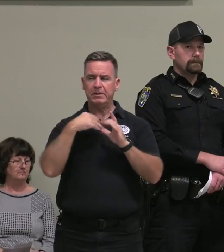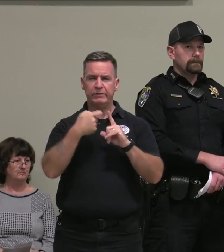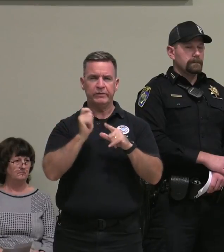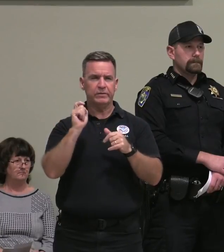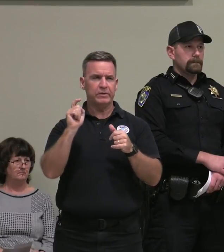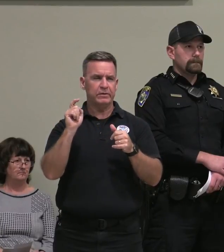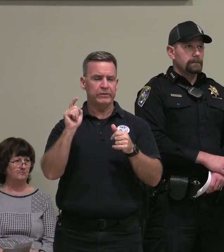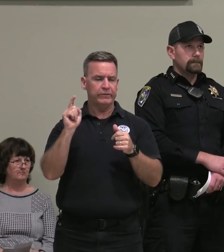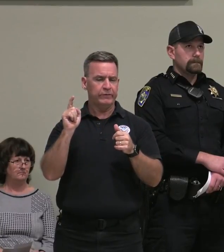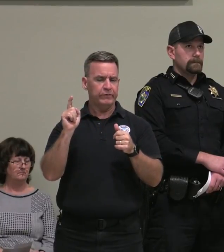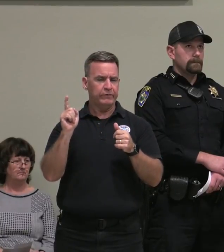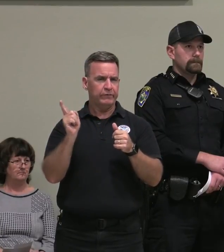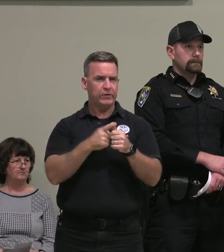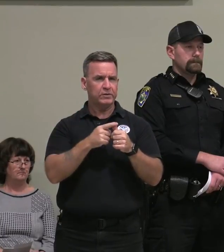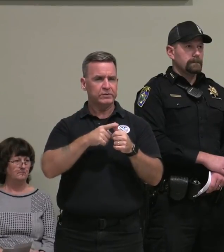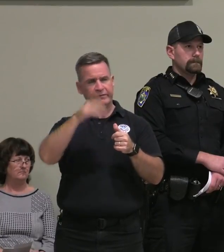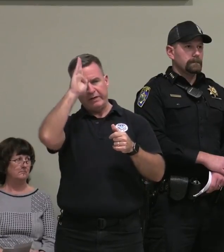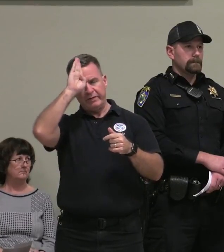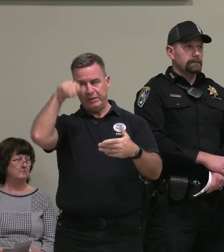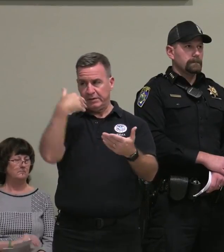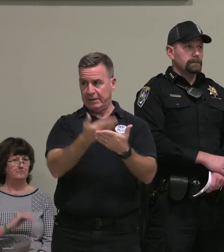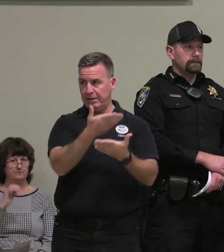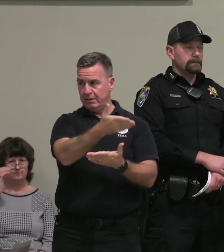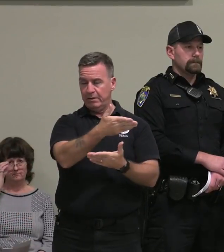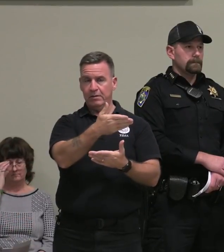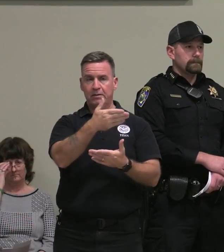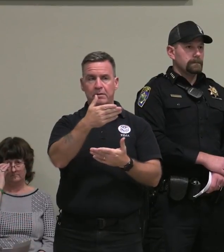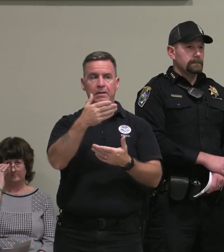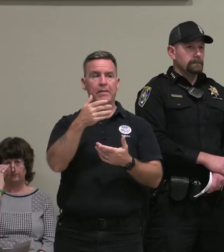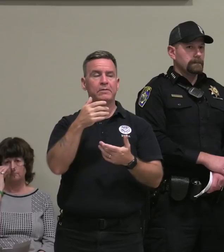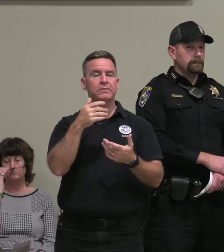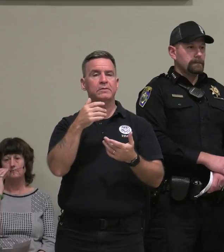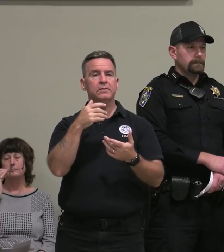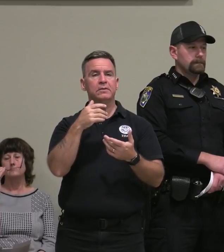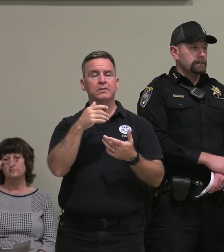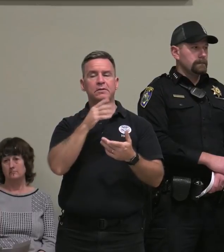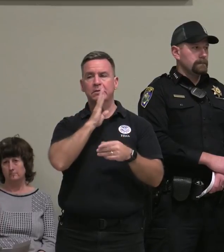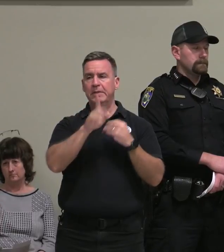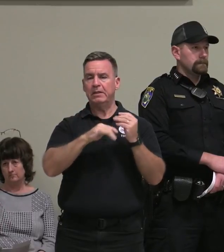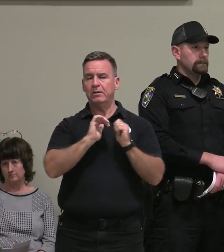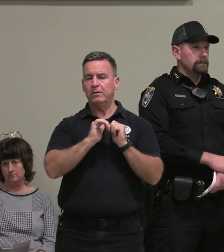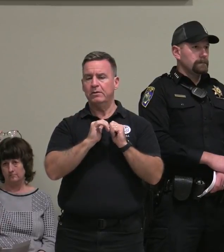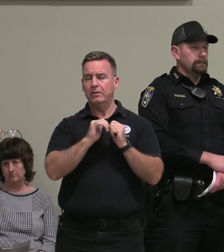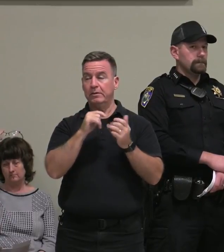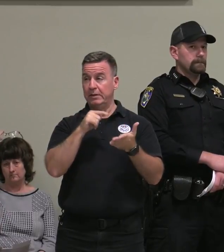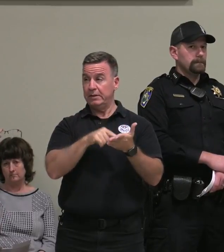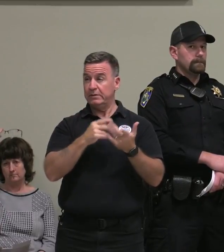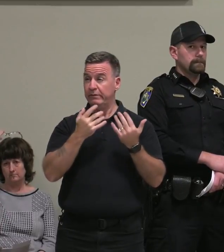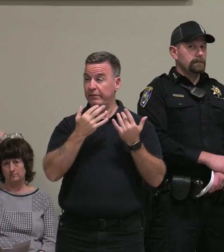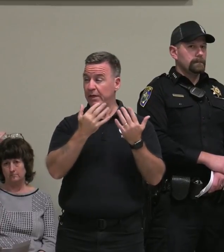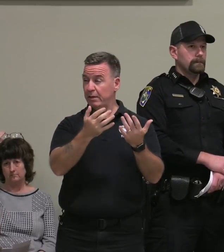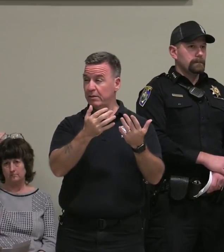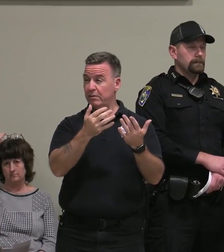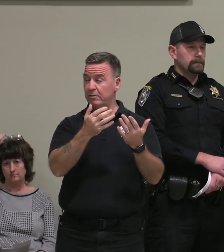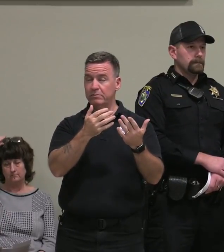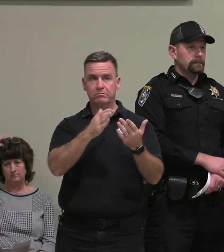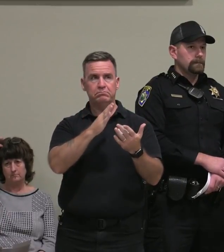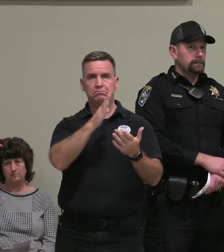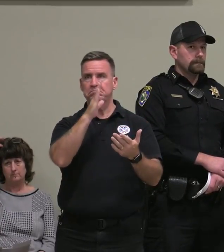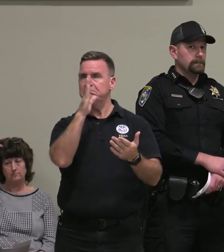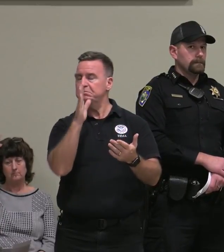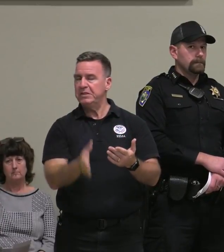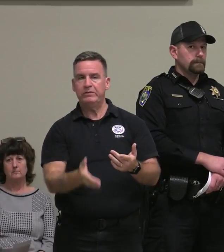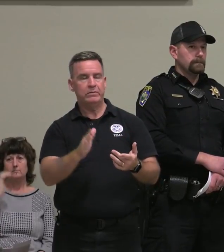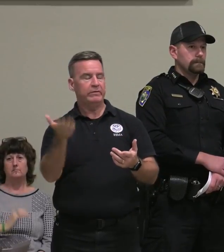the first firefighters on scene in Polga and they talked about how this fire was unprecedented